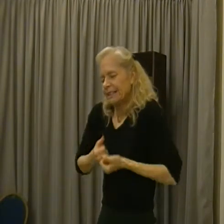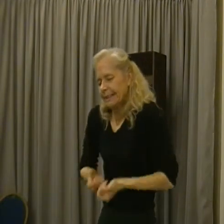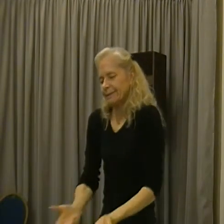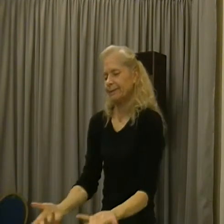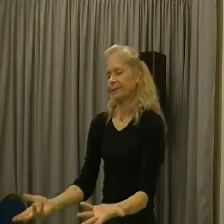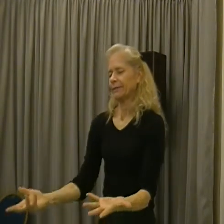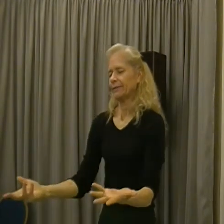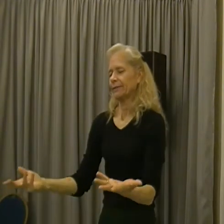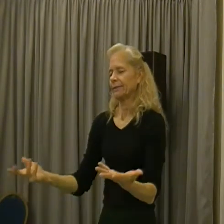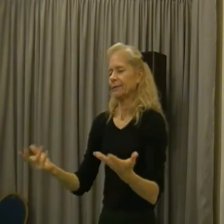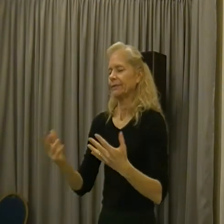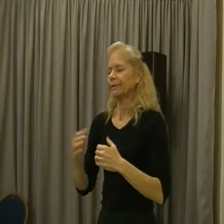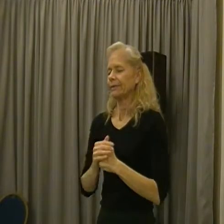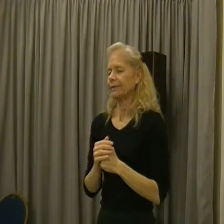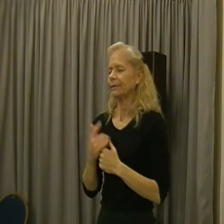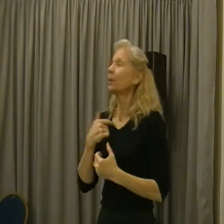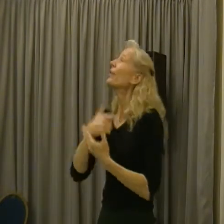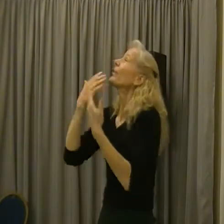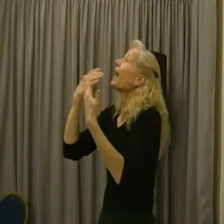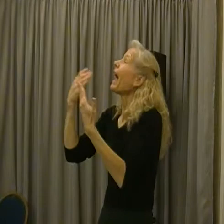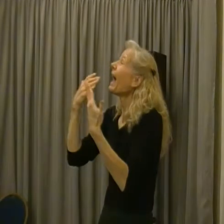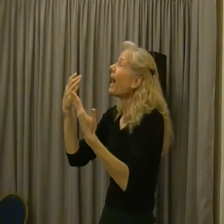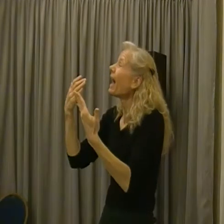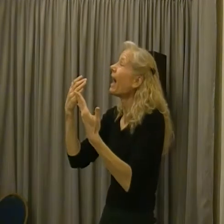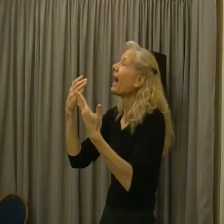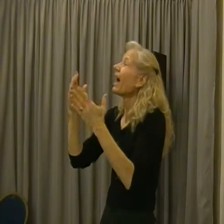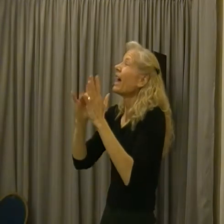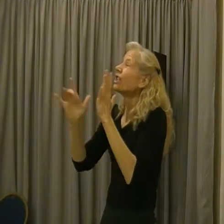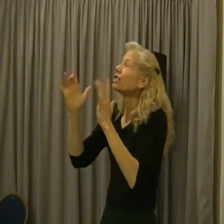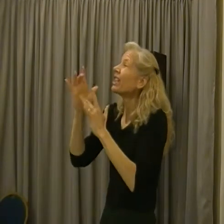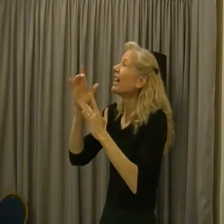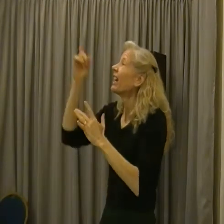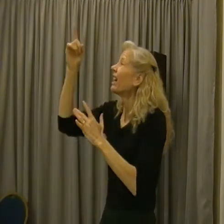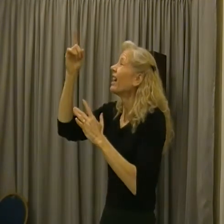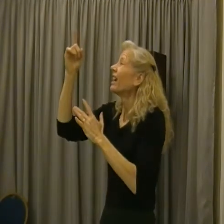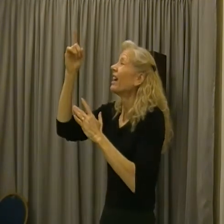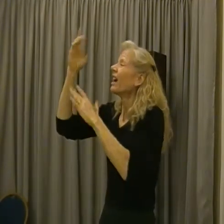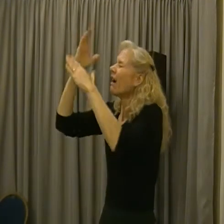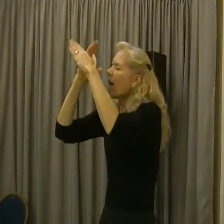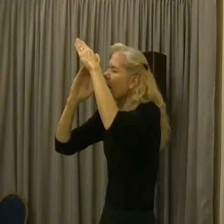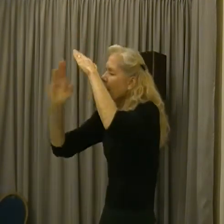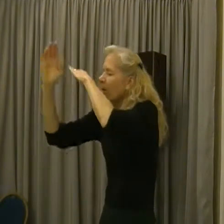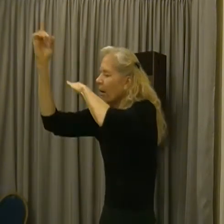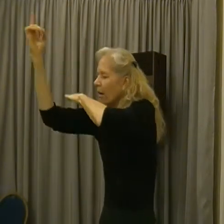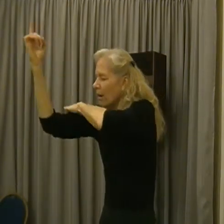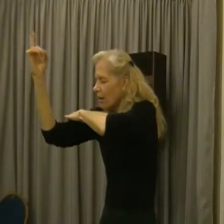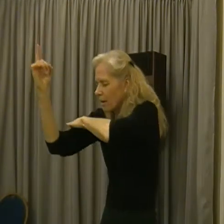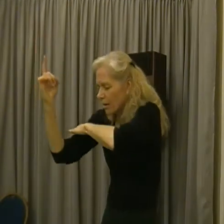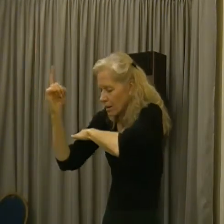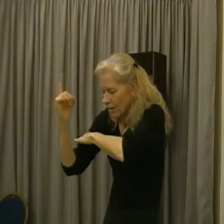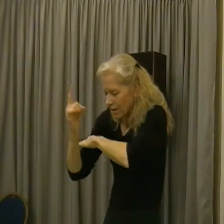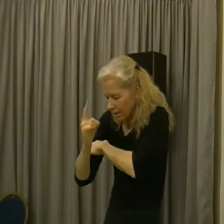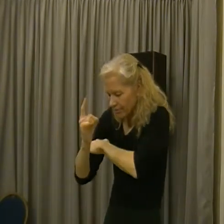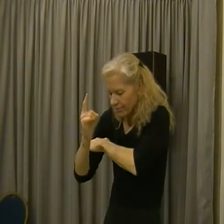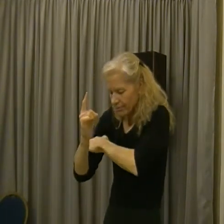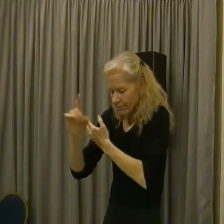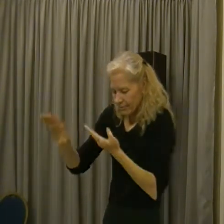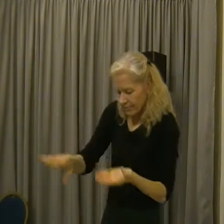us, that You might bear the sins of the whole world. We might simply trust in You and be